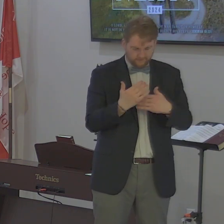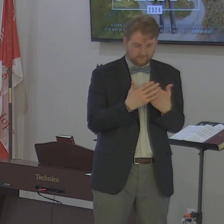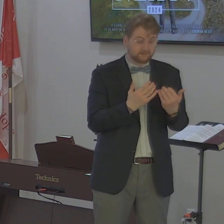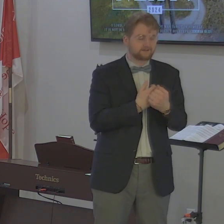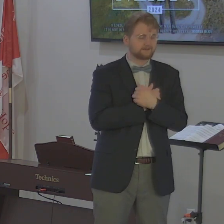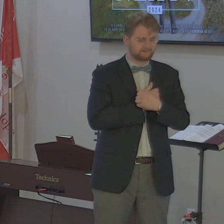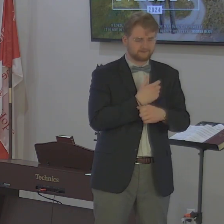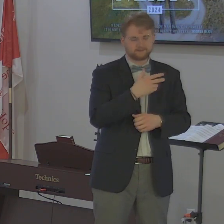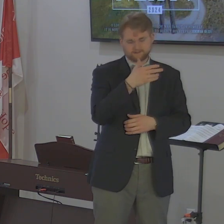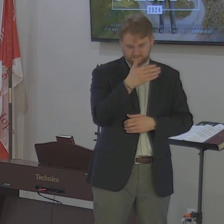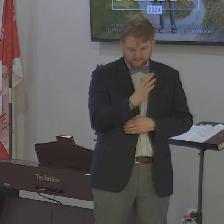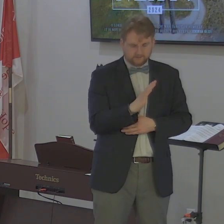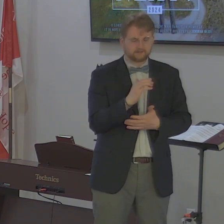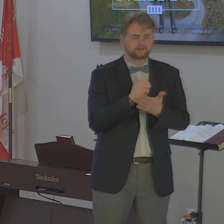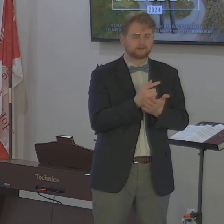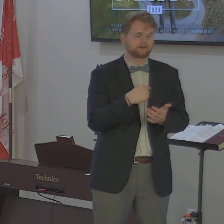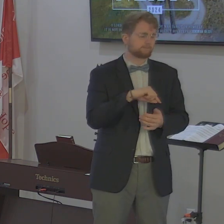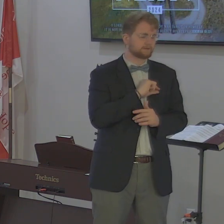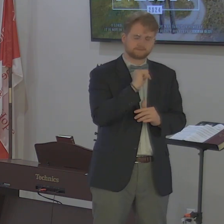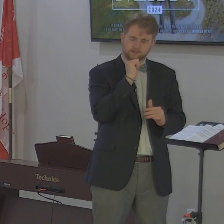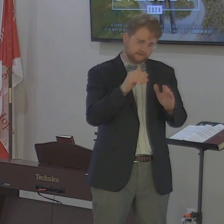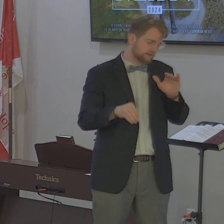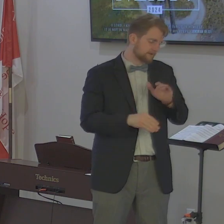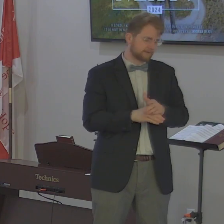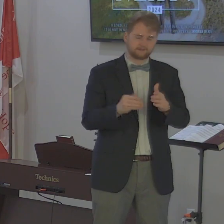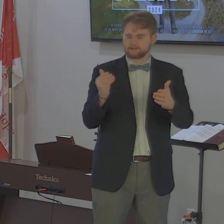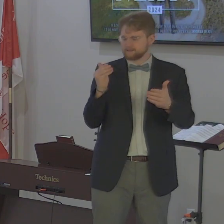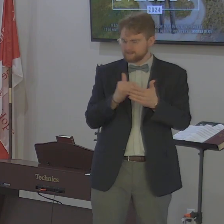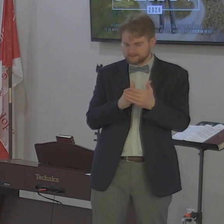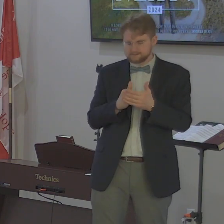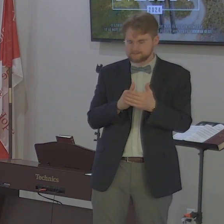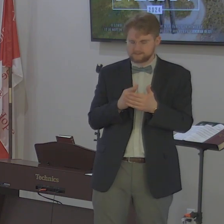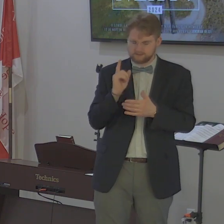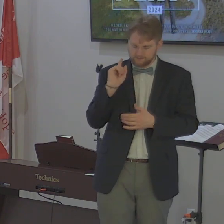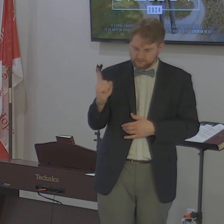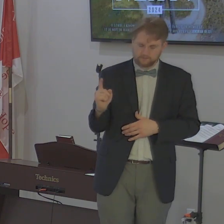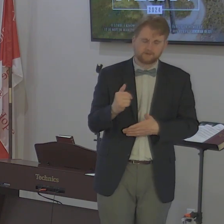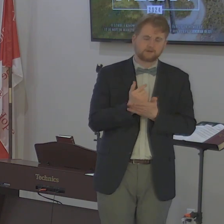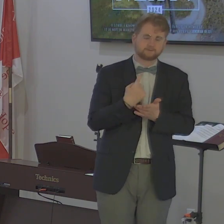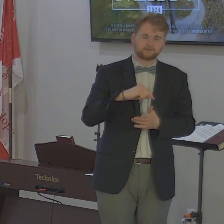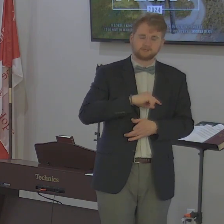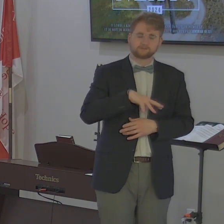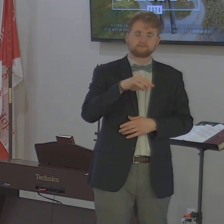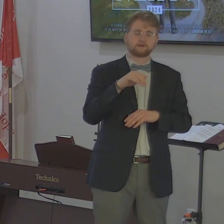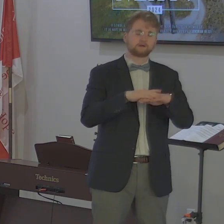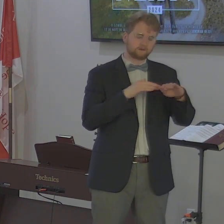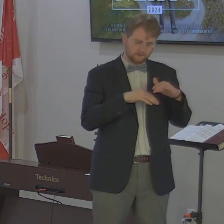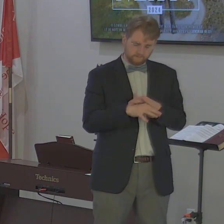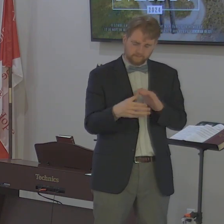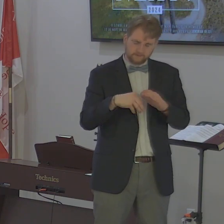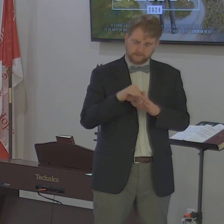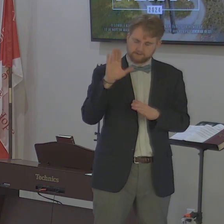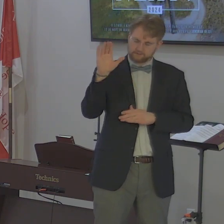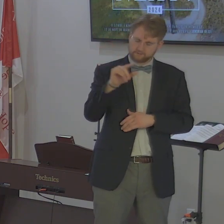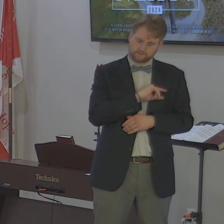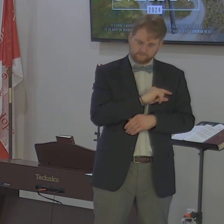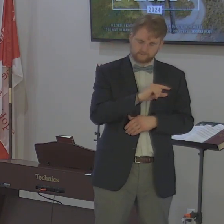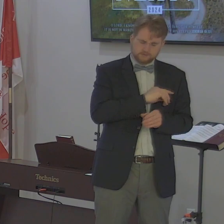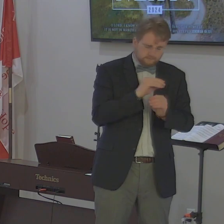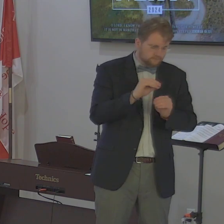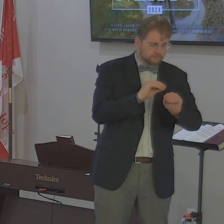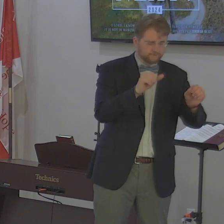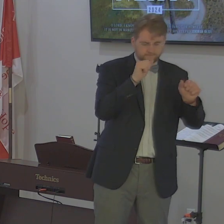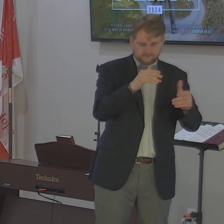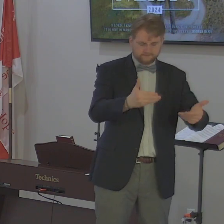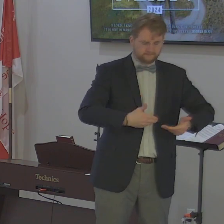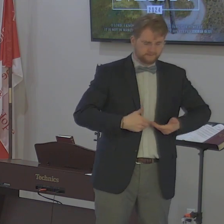God. May we not kick against the pricks. May we find comfort in your conviction. Please, you move amongst us. Bless the invitation. We